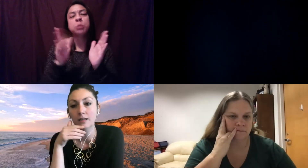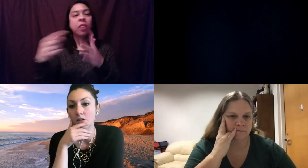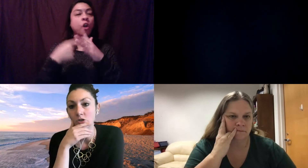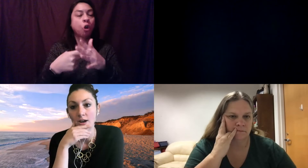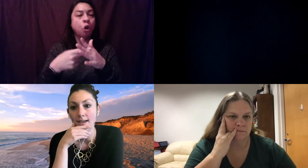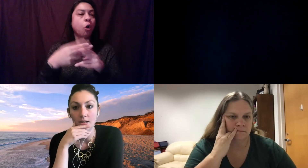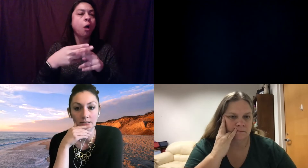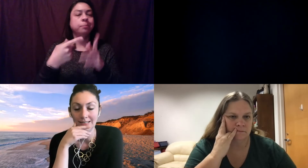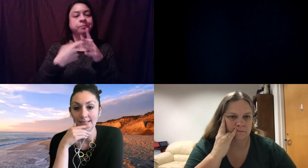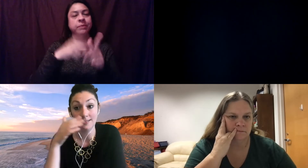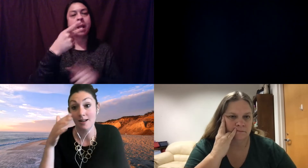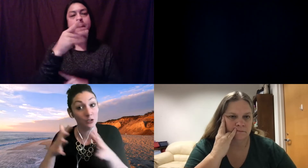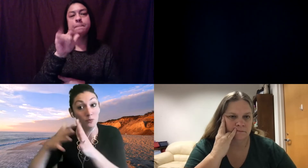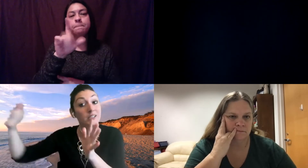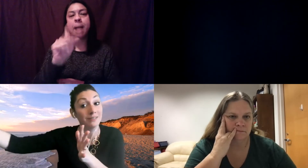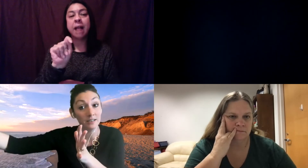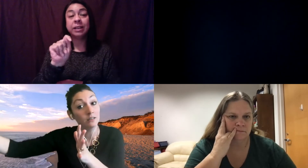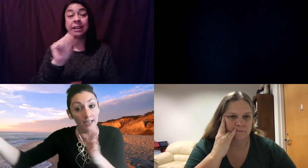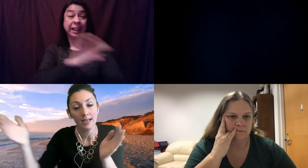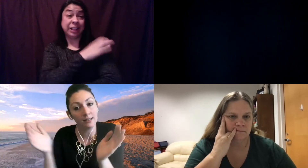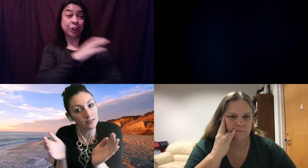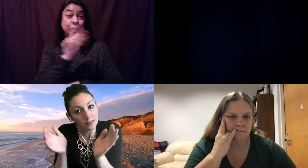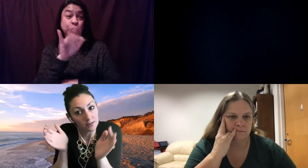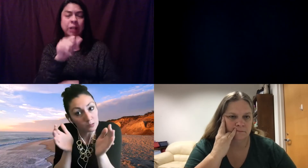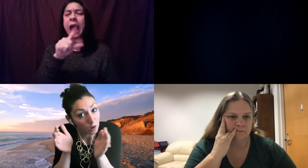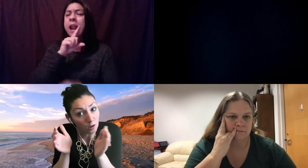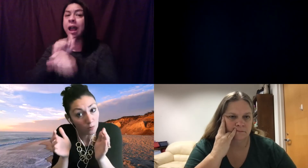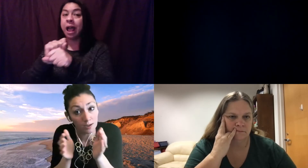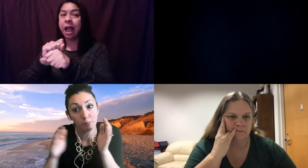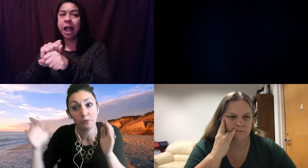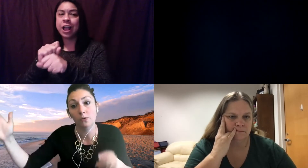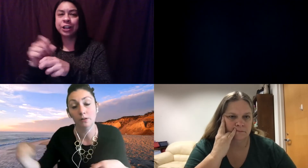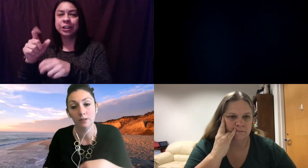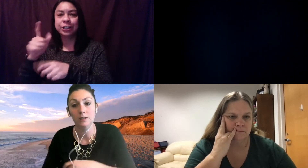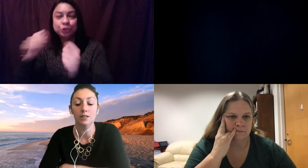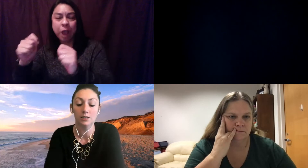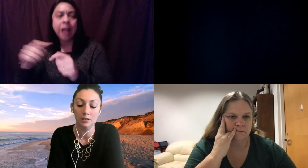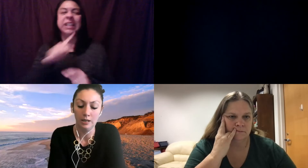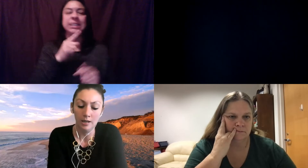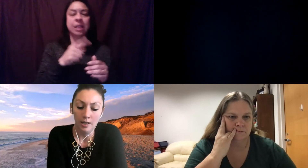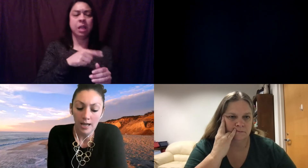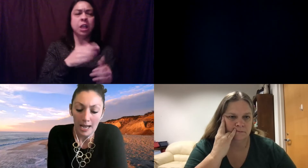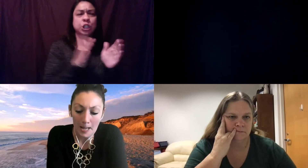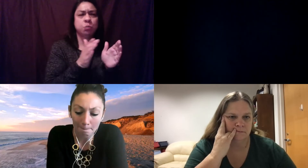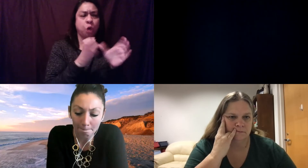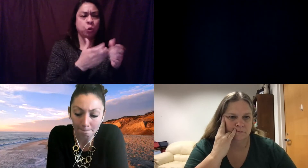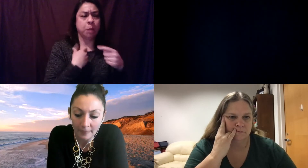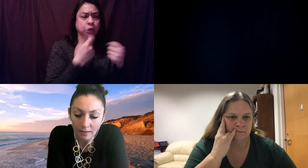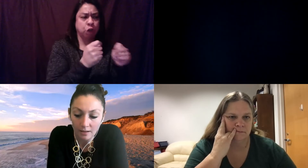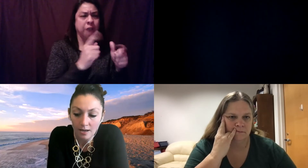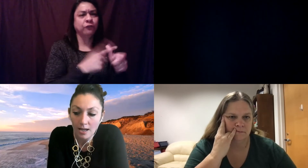pilot clinical trial. It's not the real deal yet. It's the small one before the real deal.